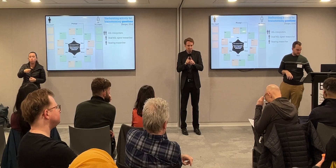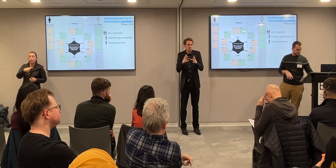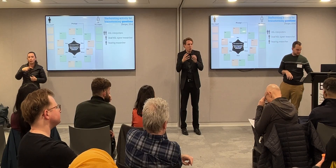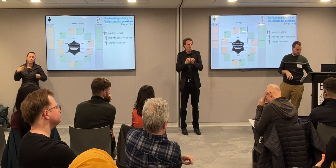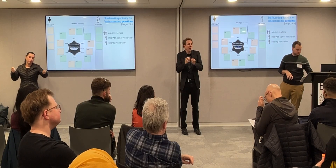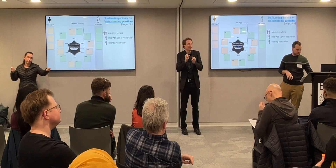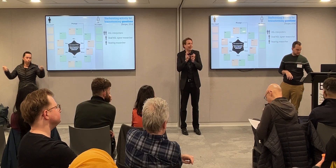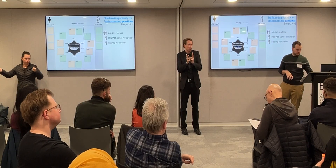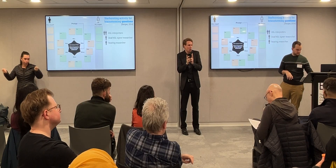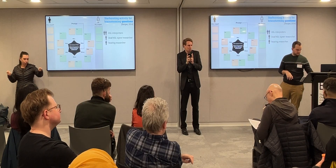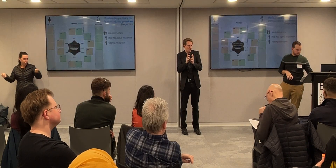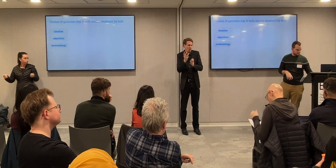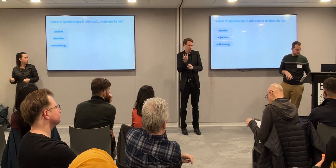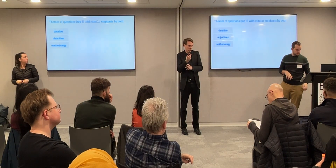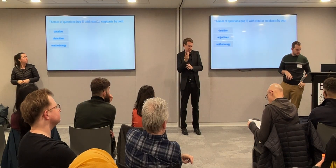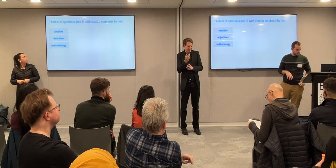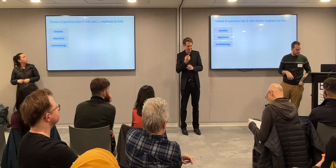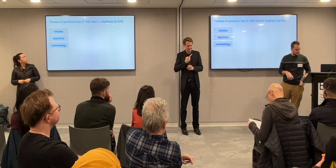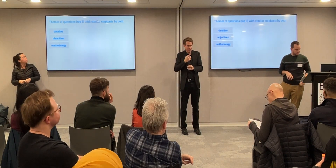help facilitate the activity.